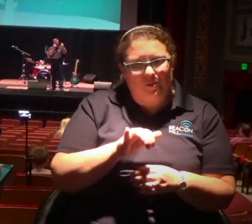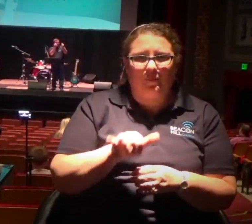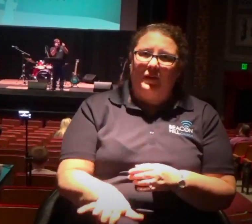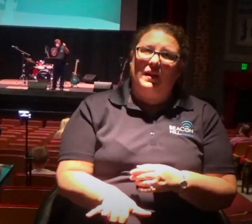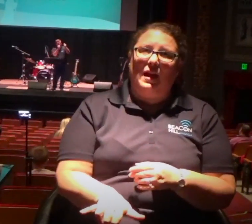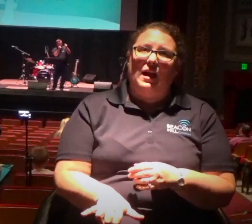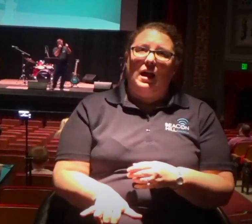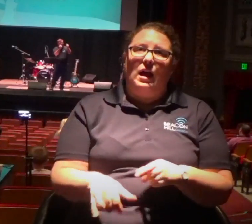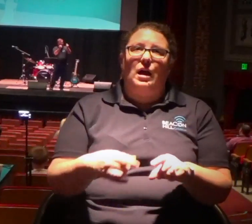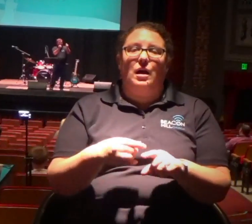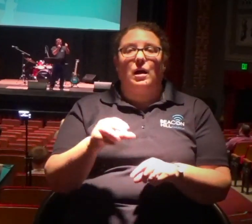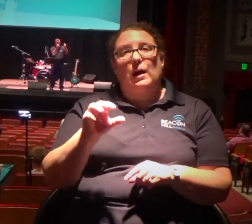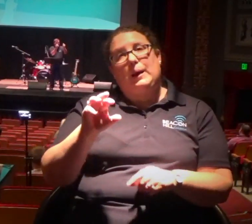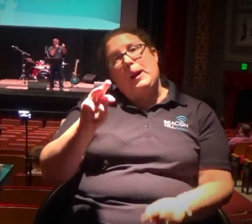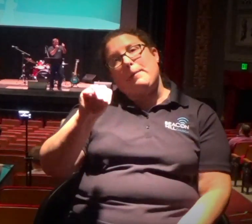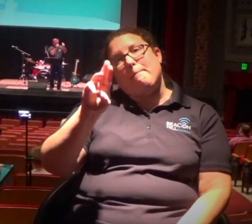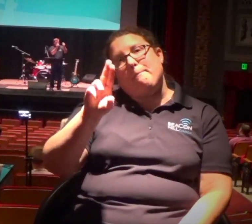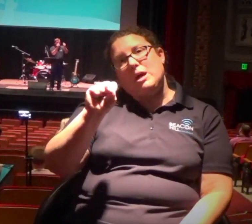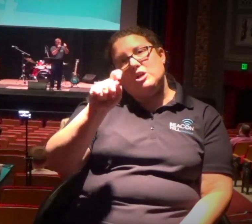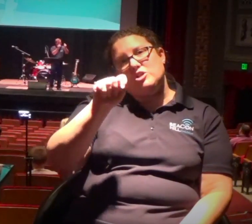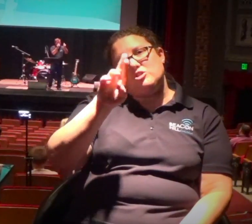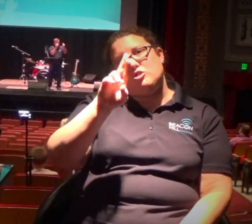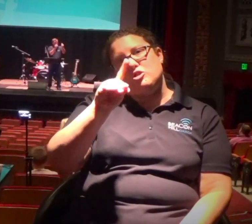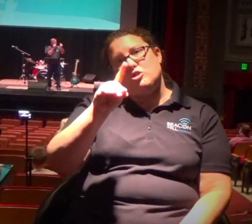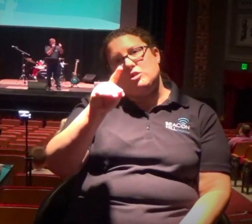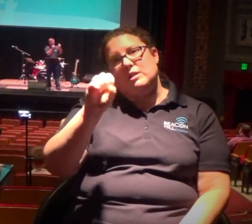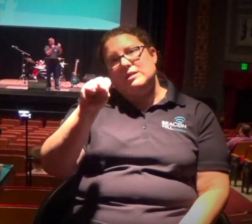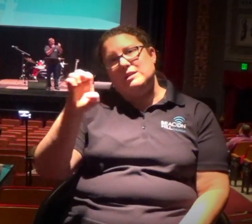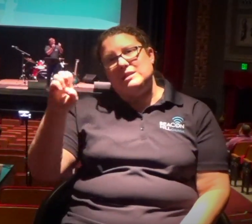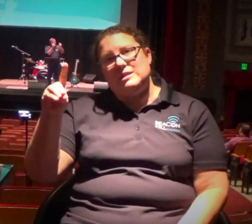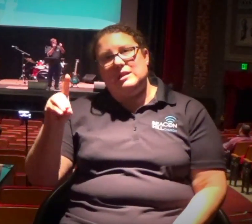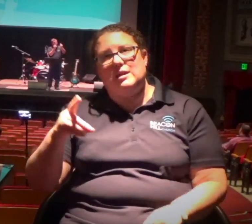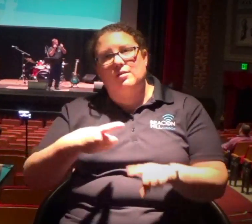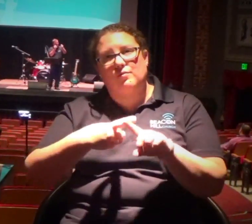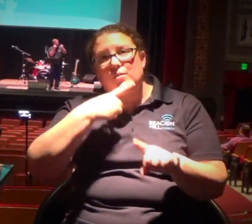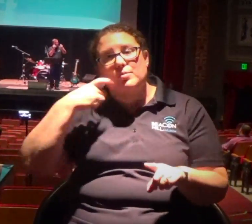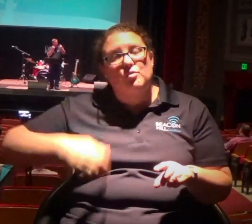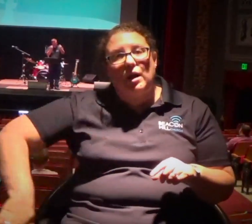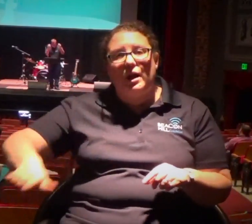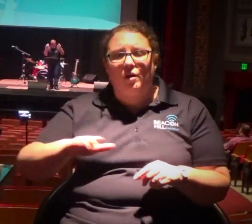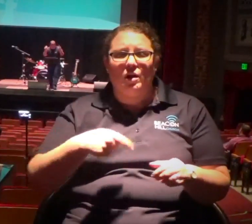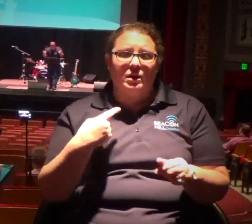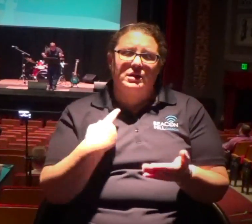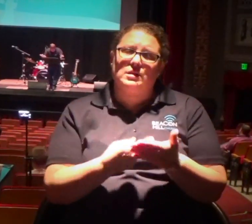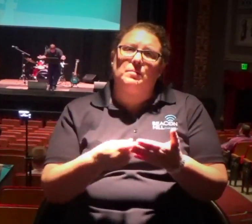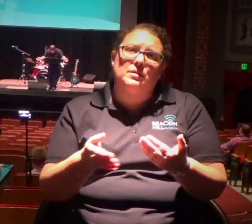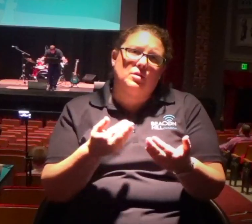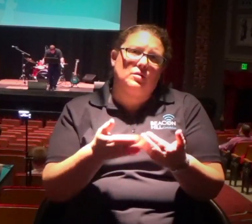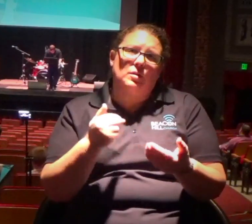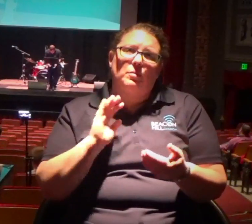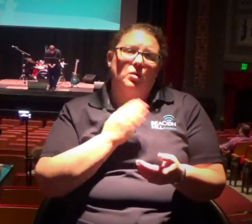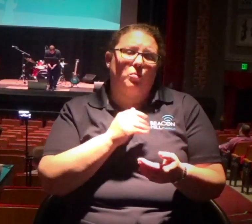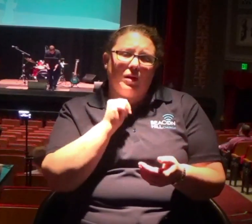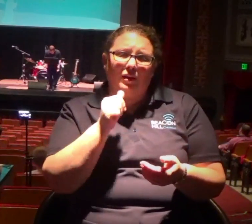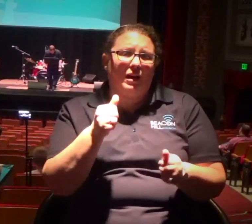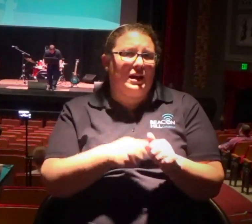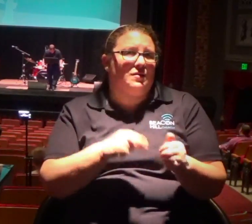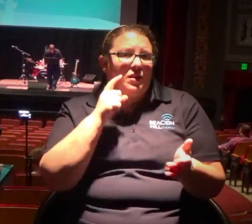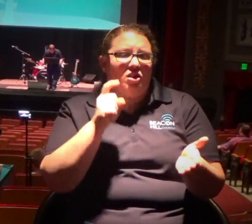of a dry ground, a root that is something so simple that we wouldn't even notice. And thirdly, notice what it says here. He